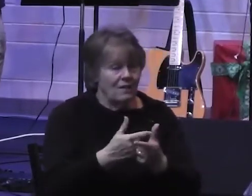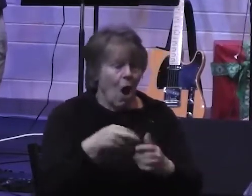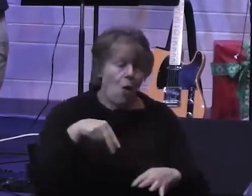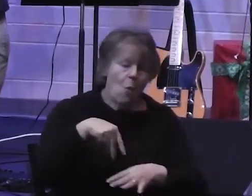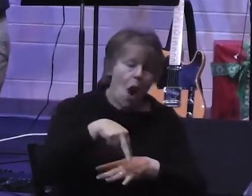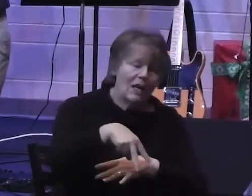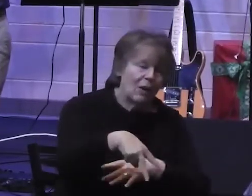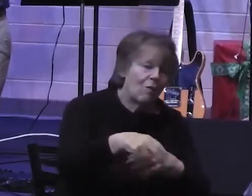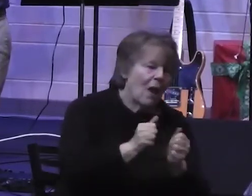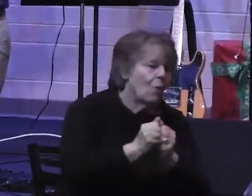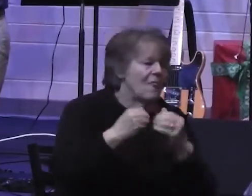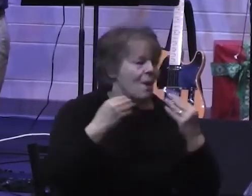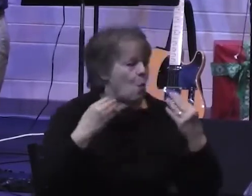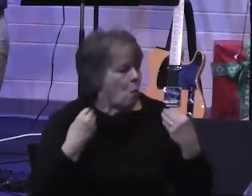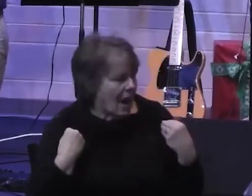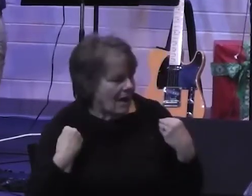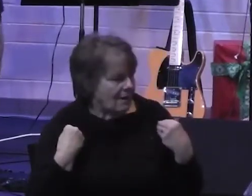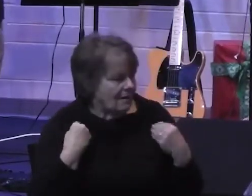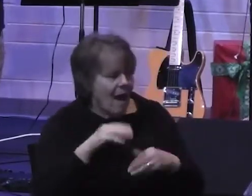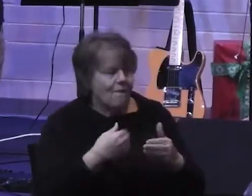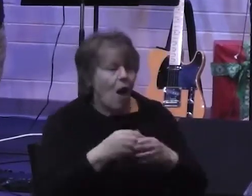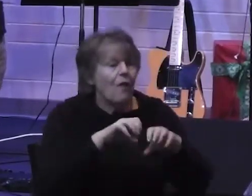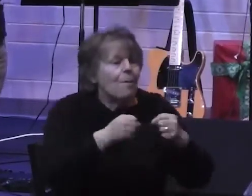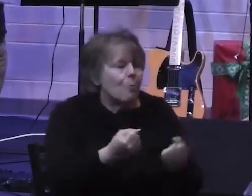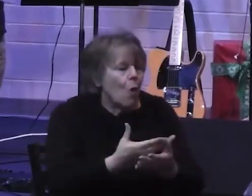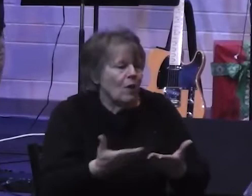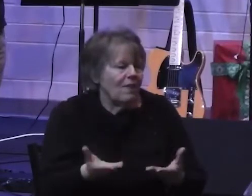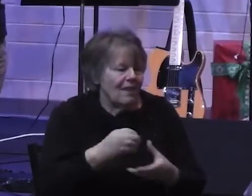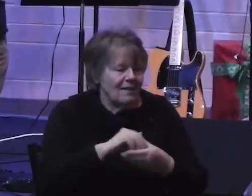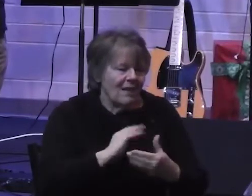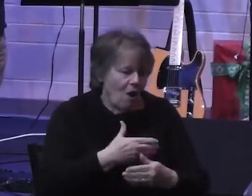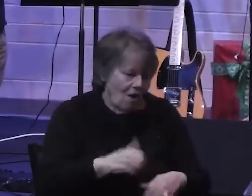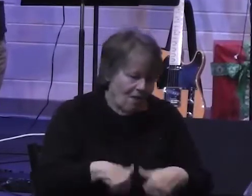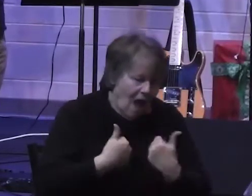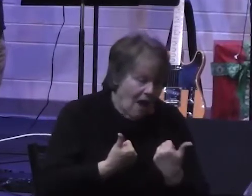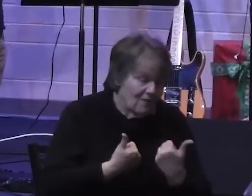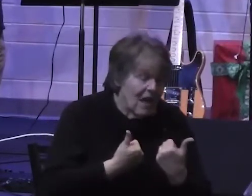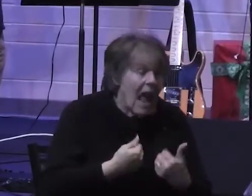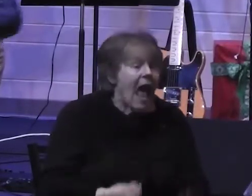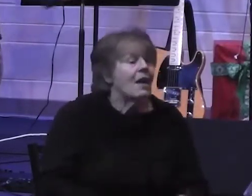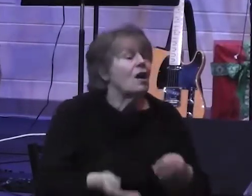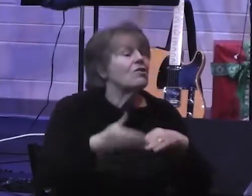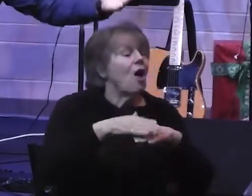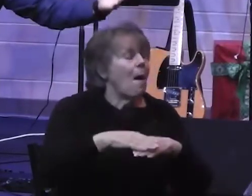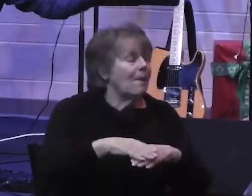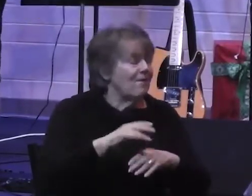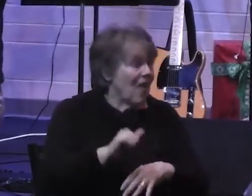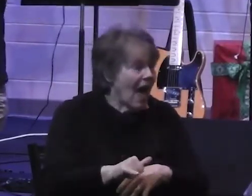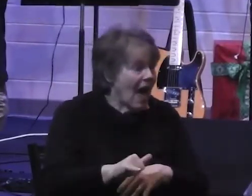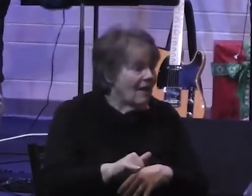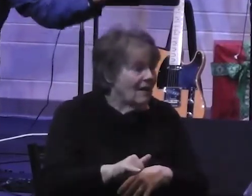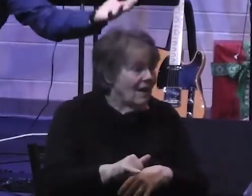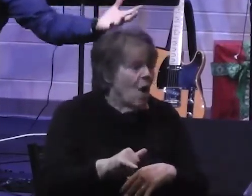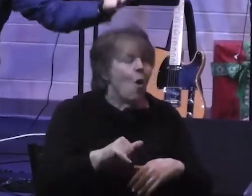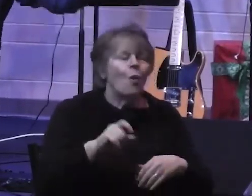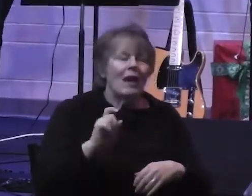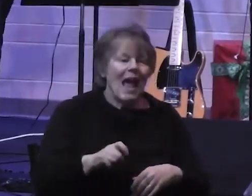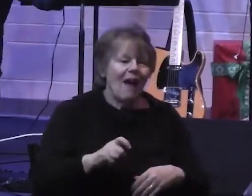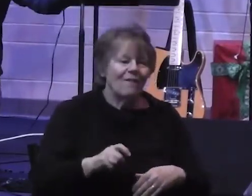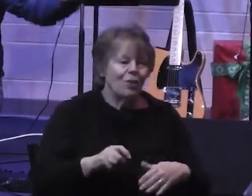broken things in our lives. But on top of all the weight of the broken things in our lives, we also have to